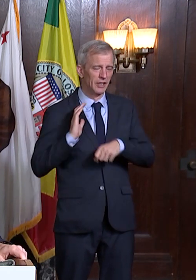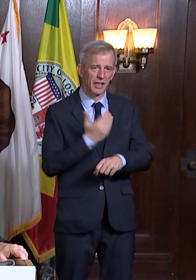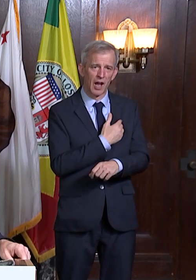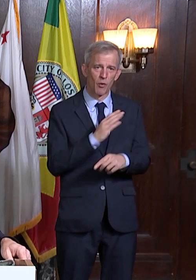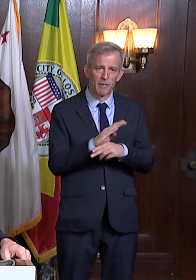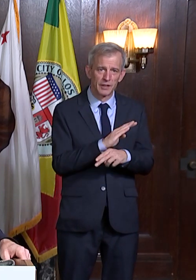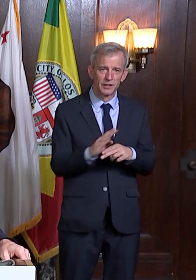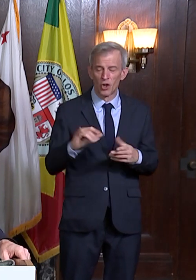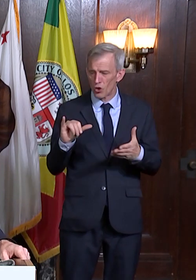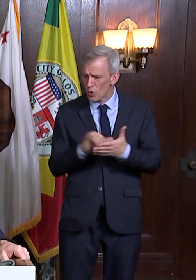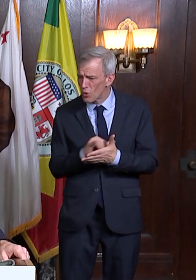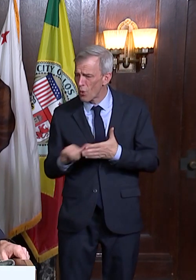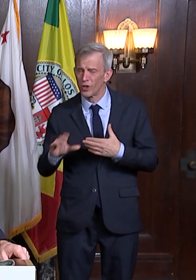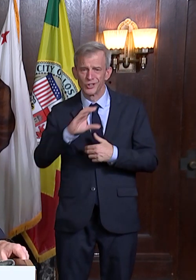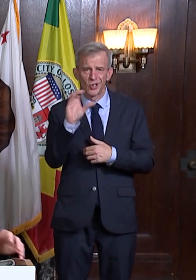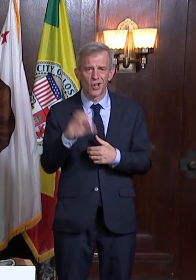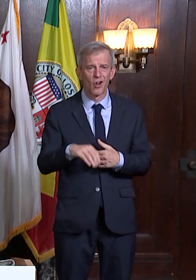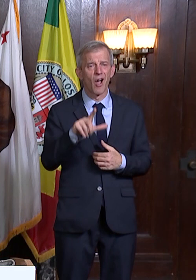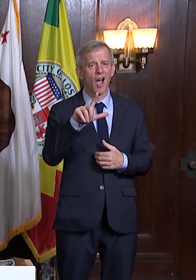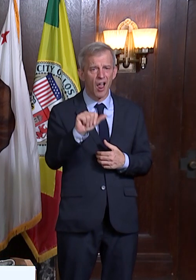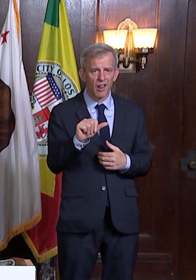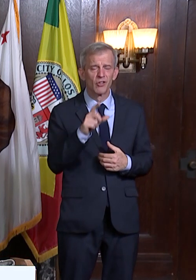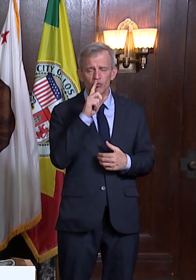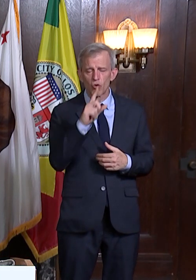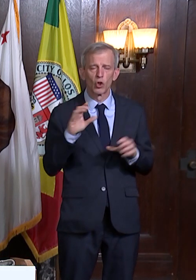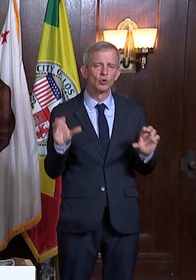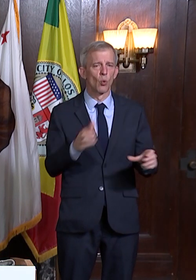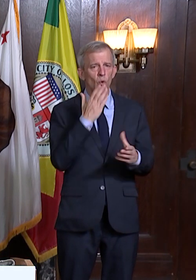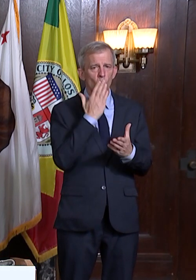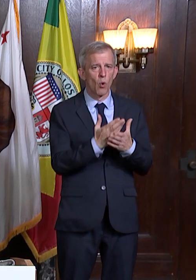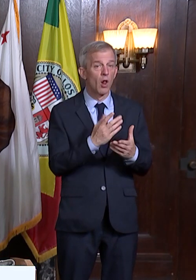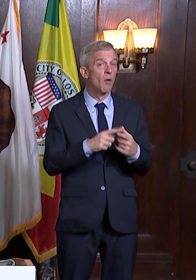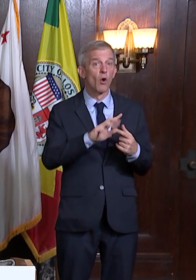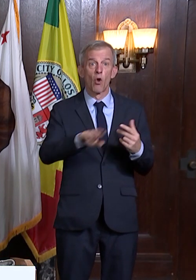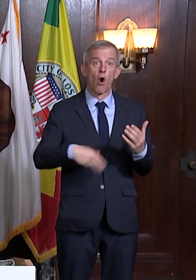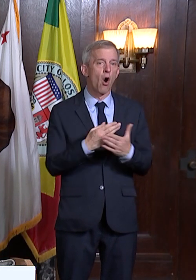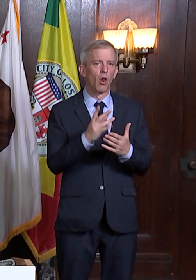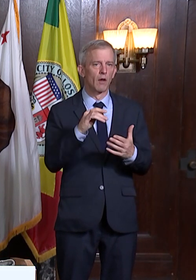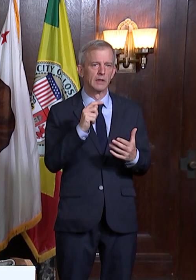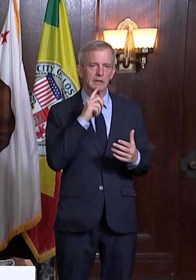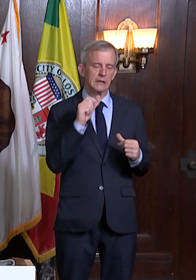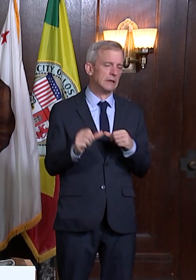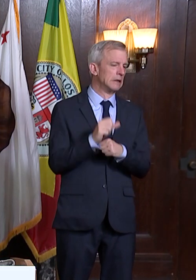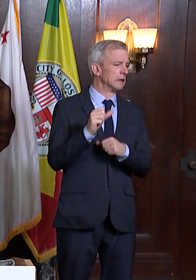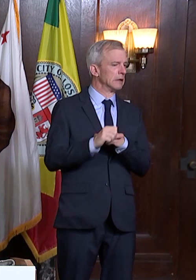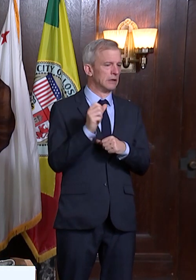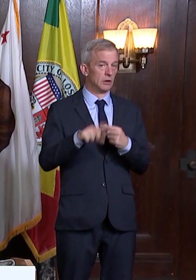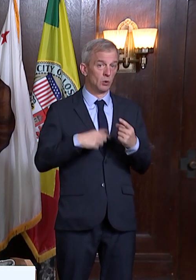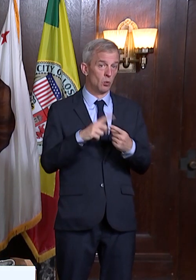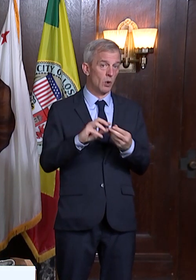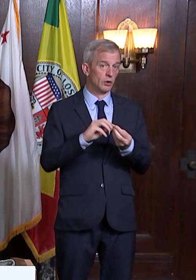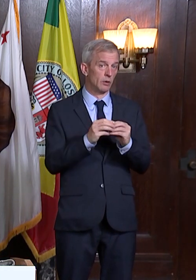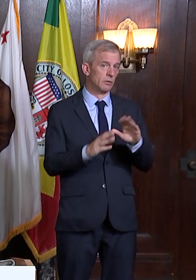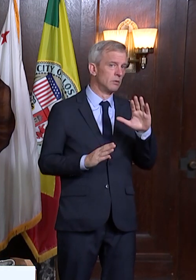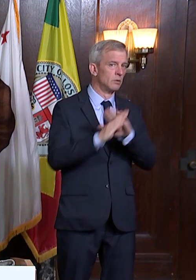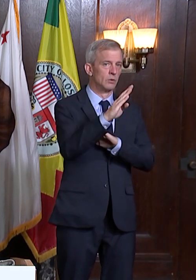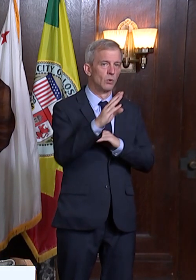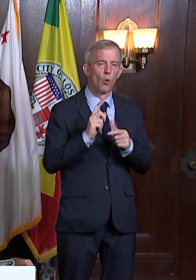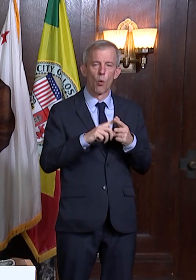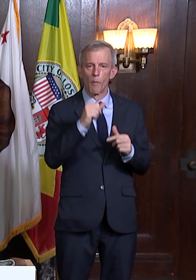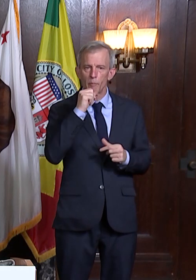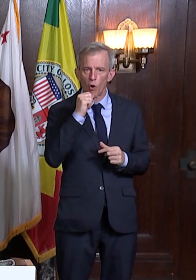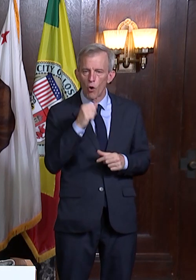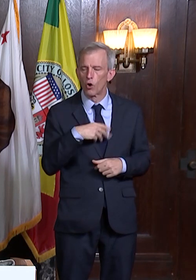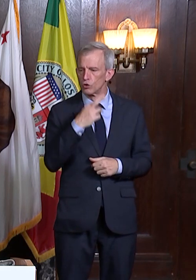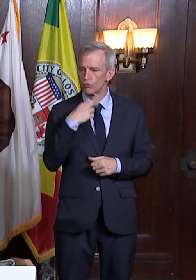really is performing well. But all of that is endangered when we see cases go up, when bars or restaurants have to put new restrictions